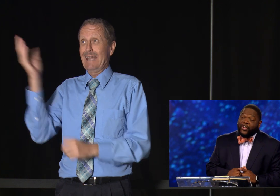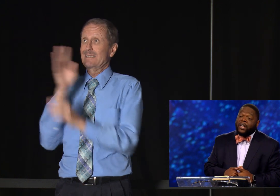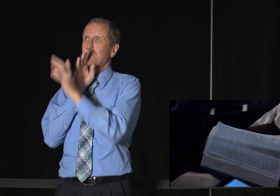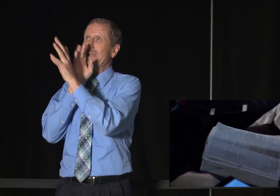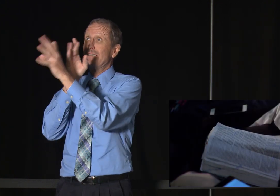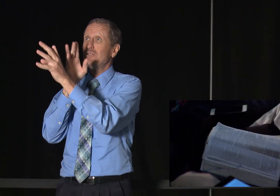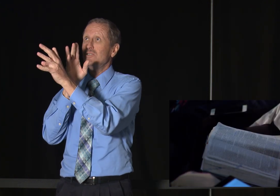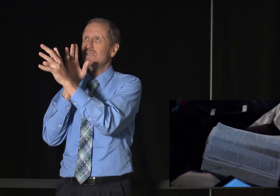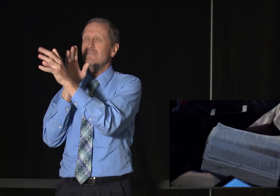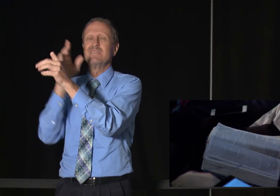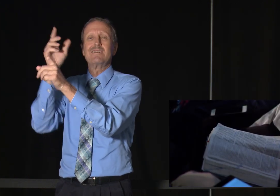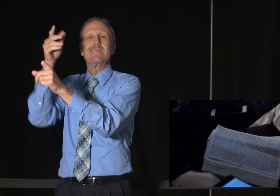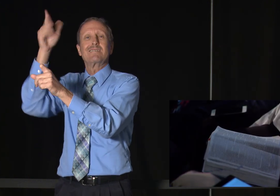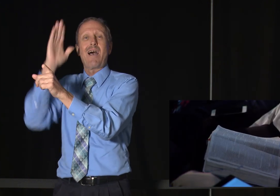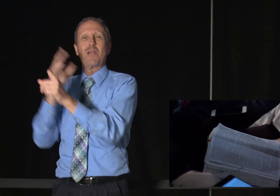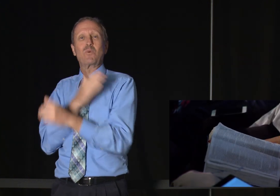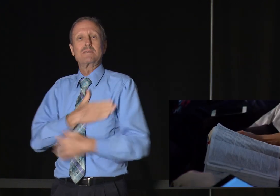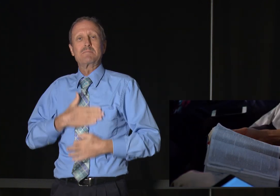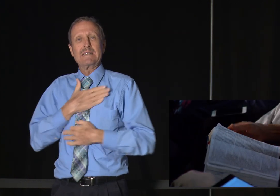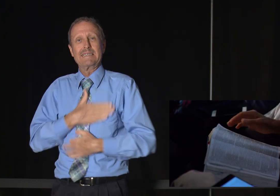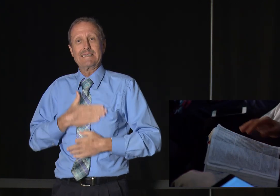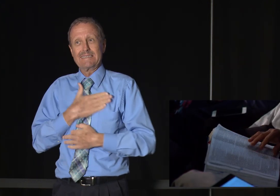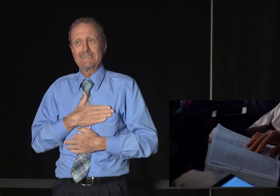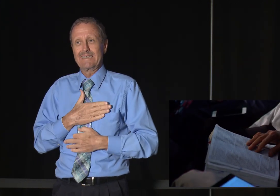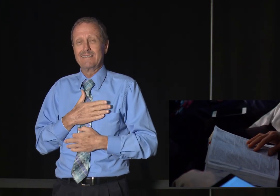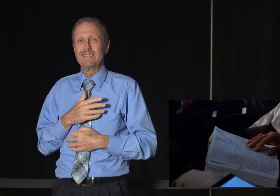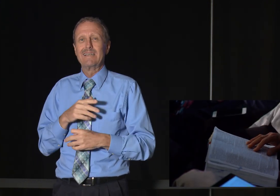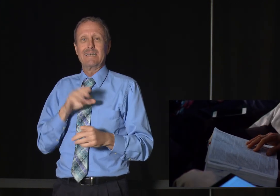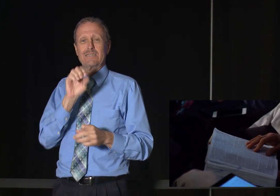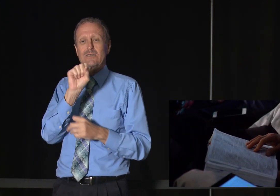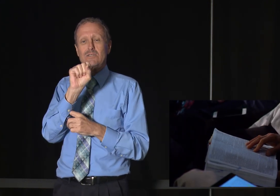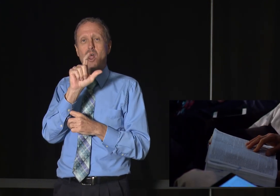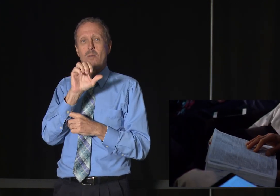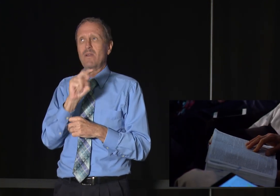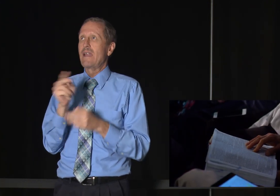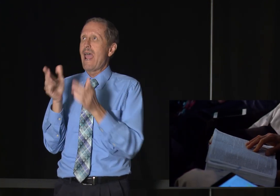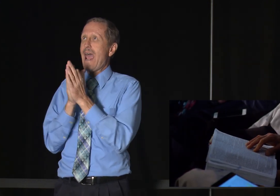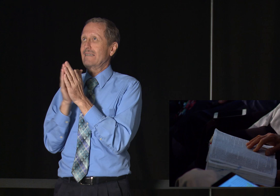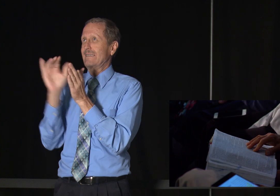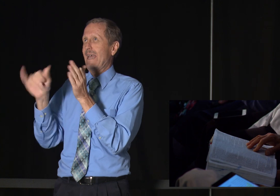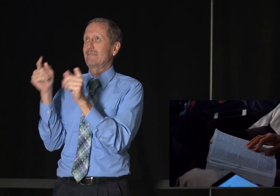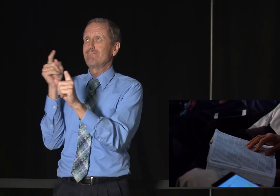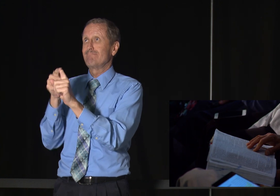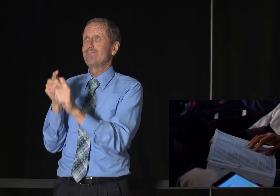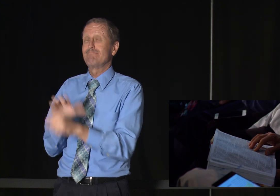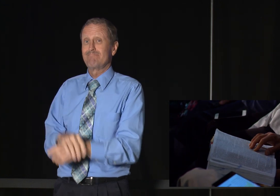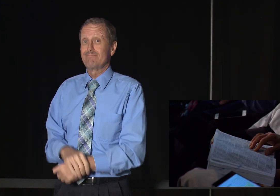that Solomon had asked him this thing.